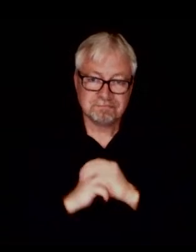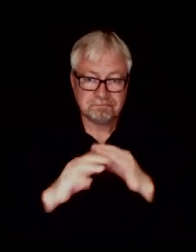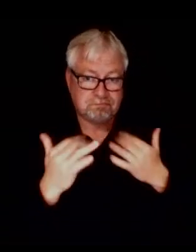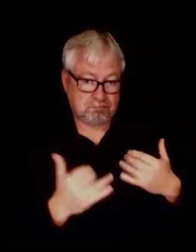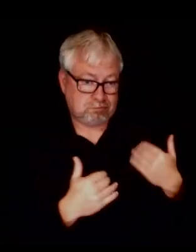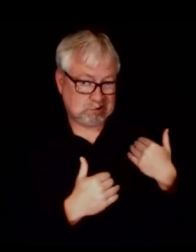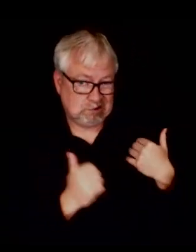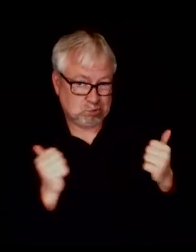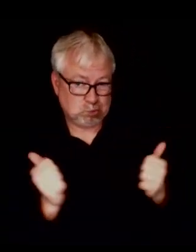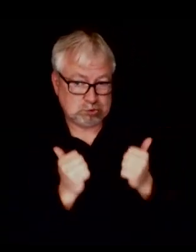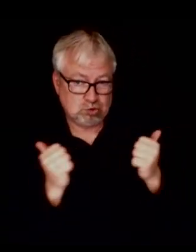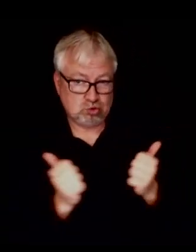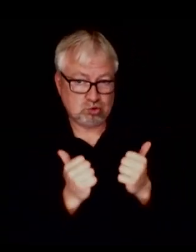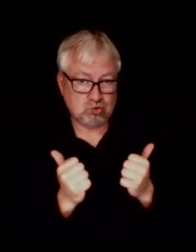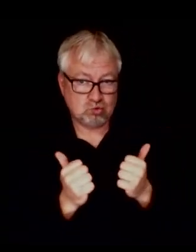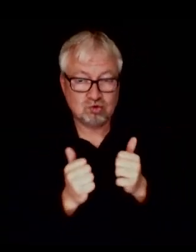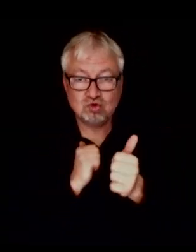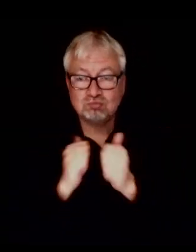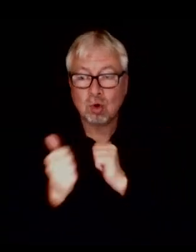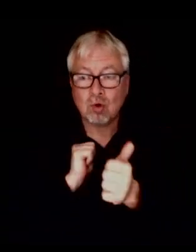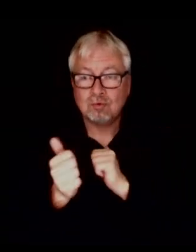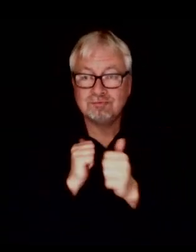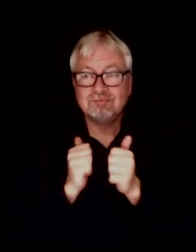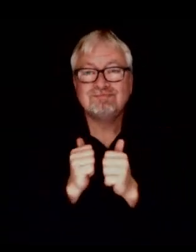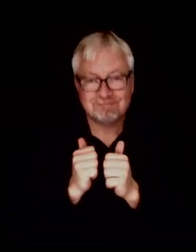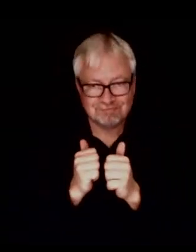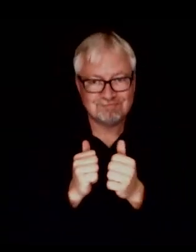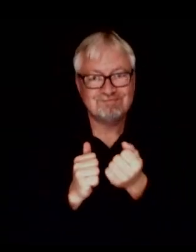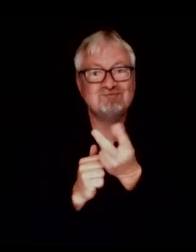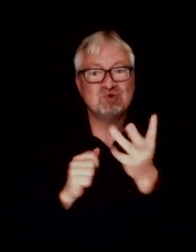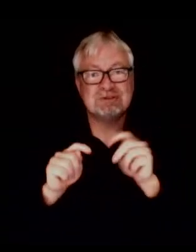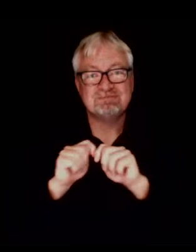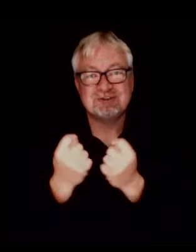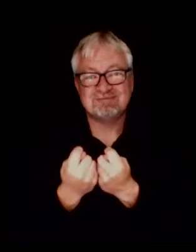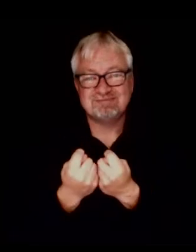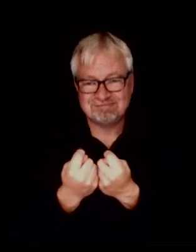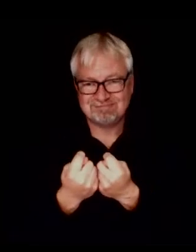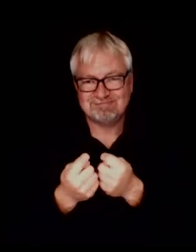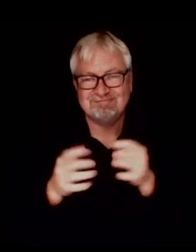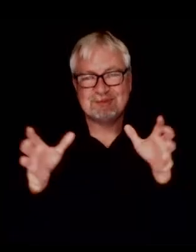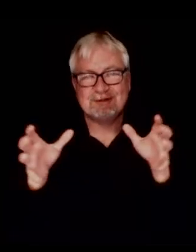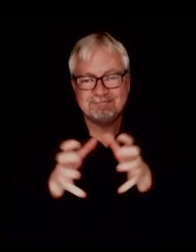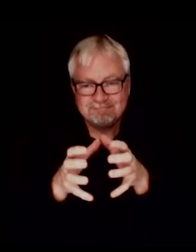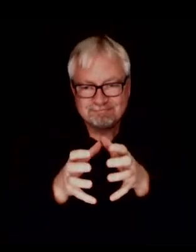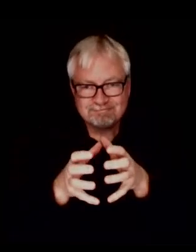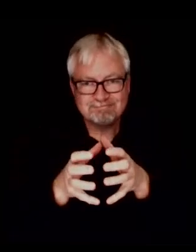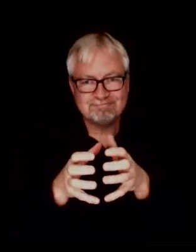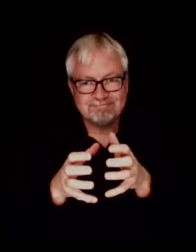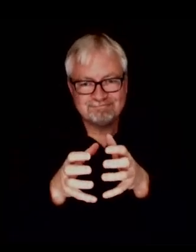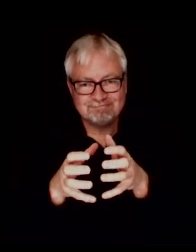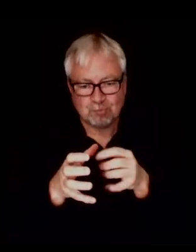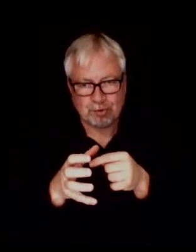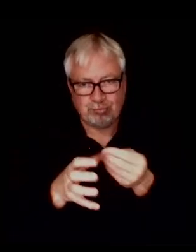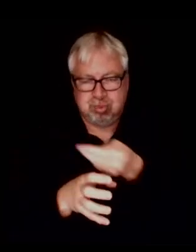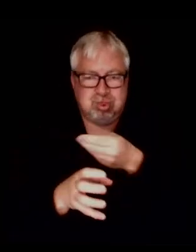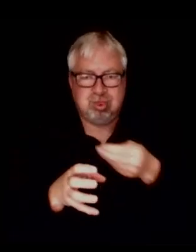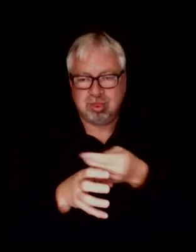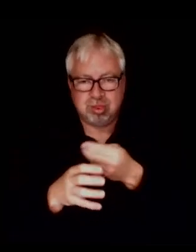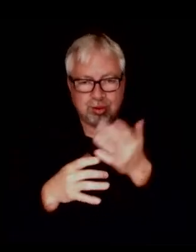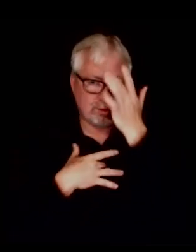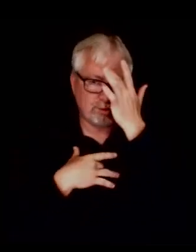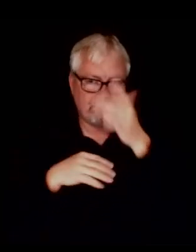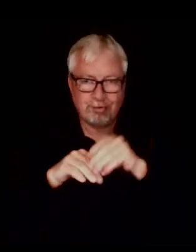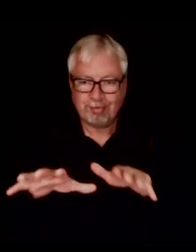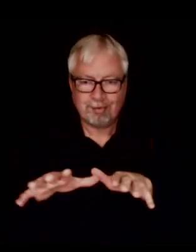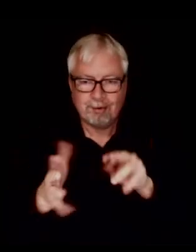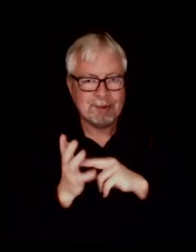that we had a number of teams that, because of close contact, were not able to play. Had the students had the opportunity and were able to